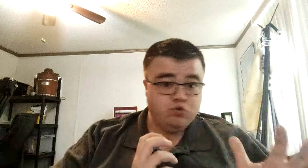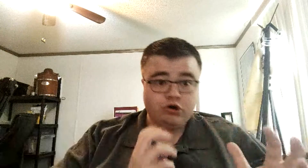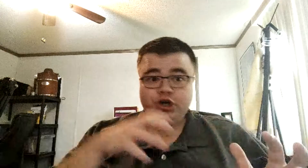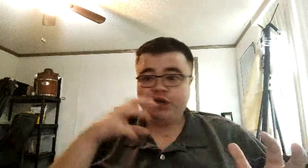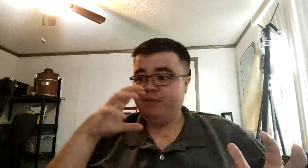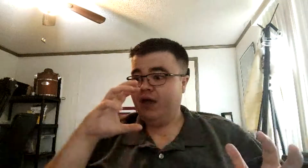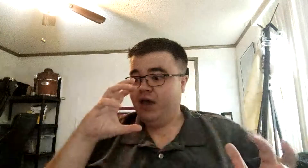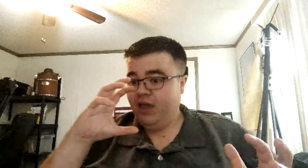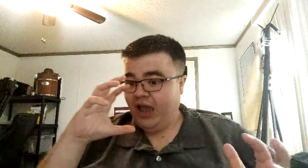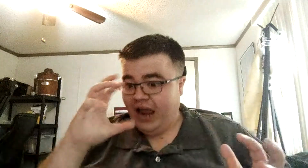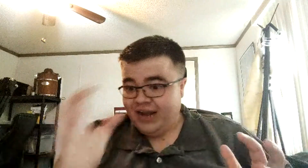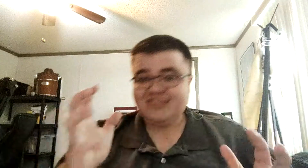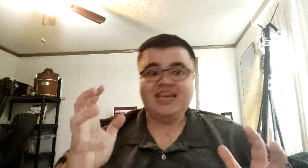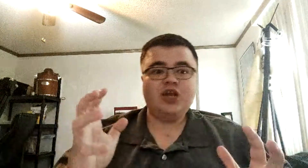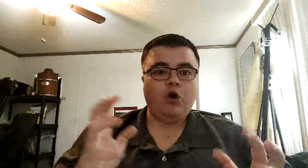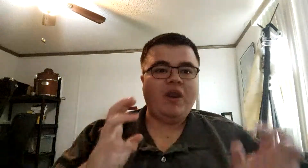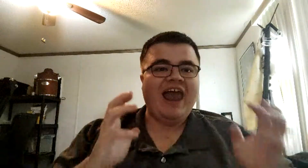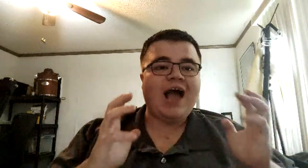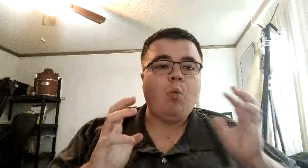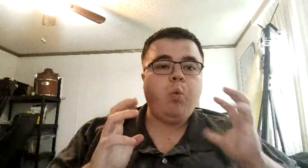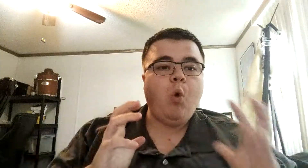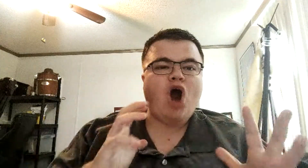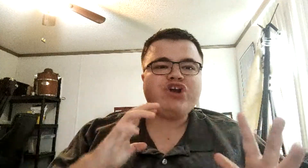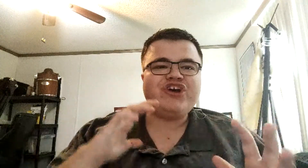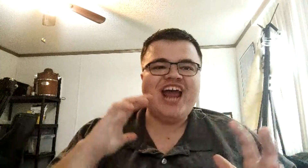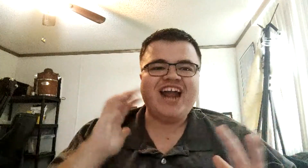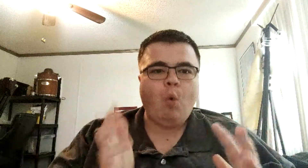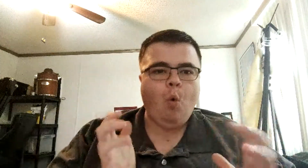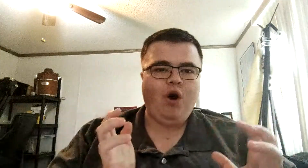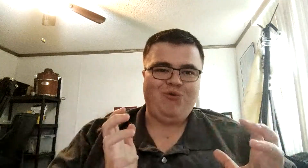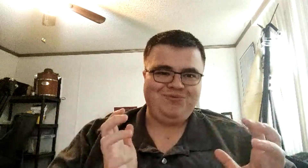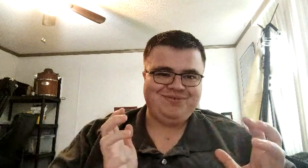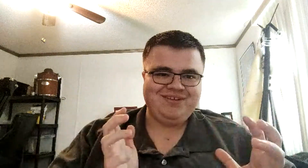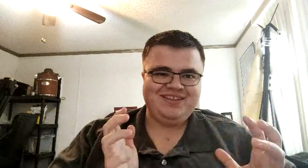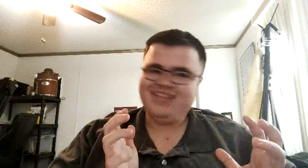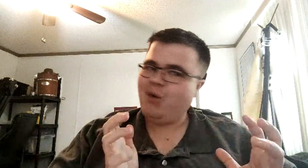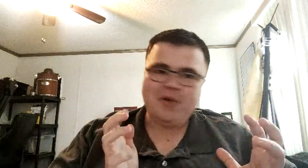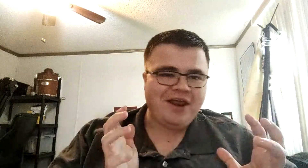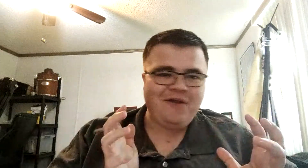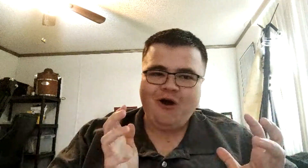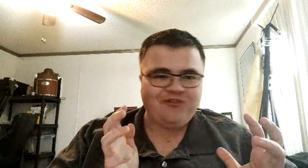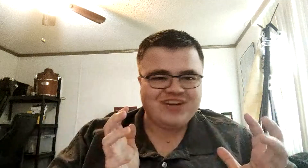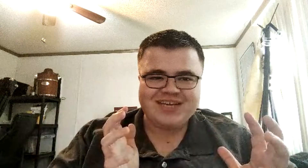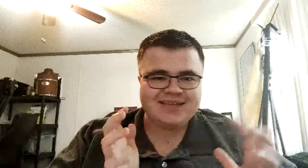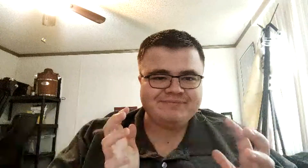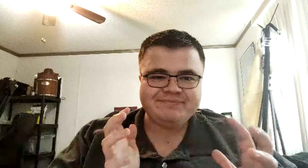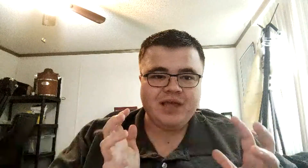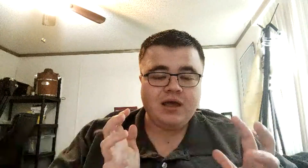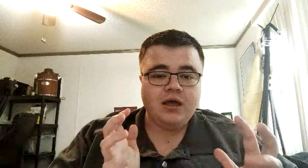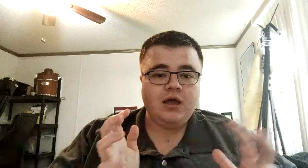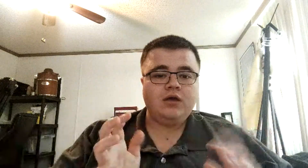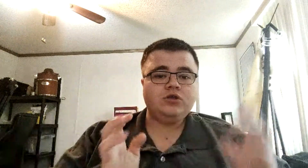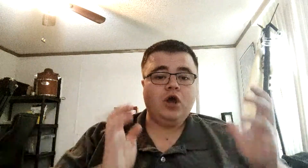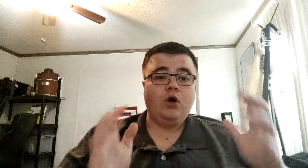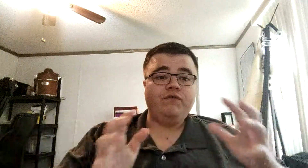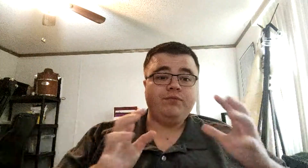Edward Alexander were like water and oil. They don't get along really. So for